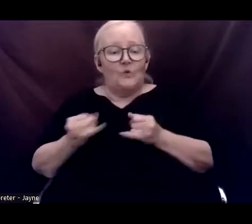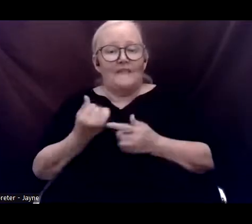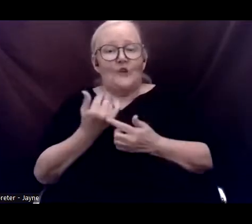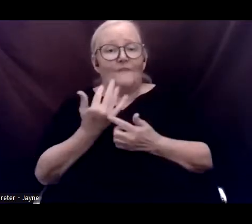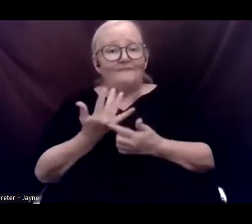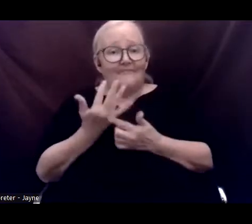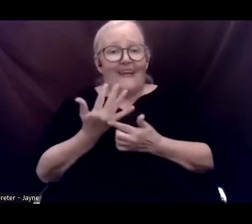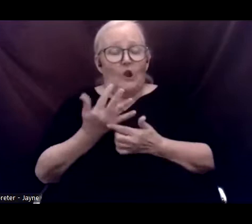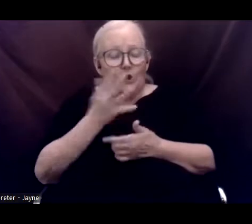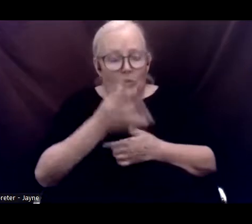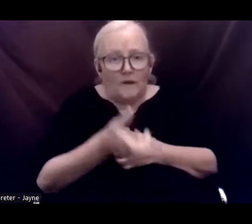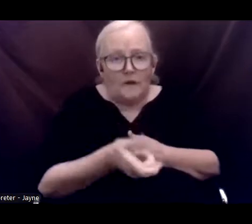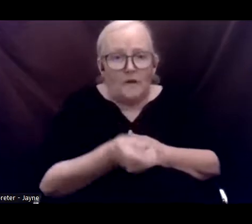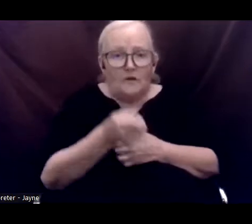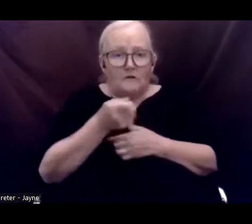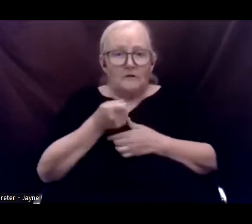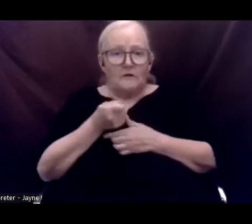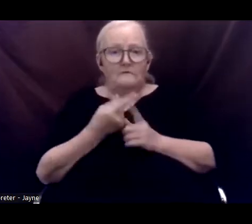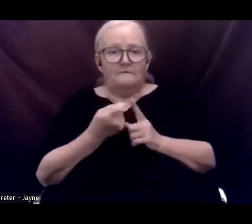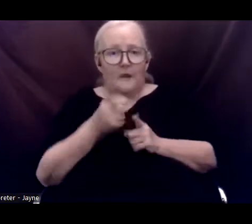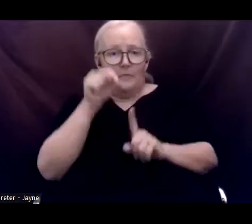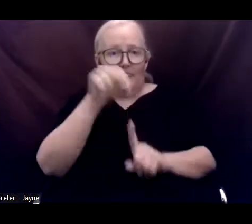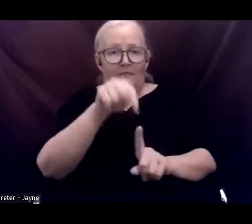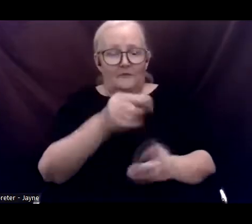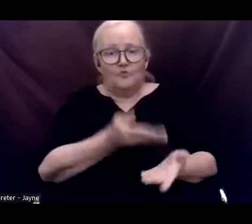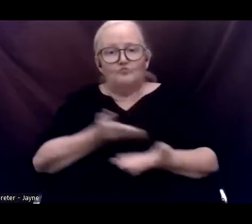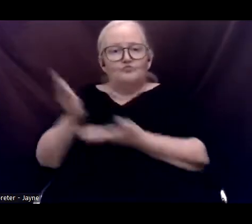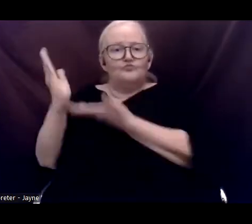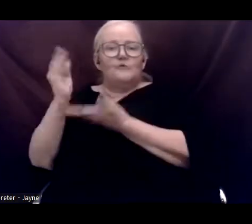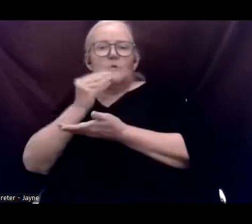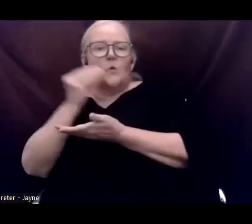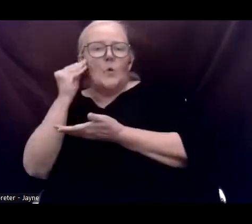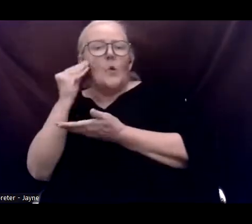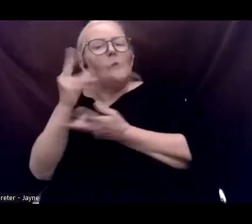the celebratory bonfires as an act of community.